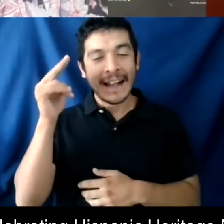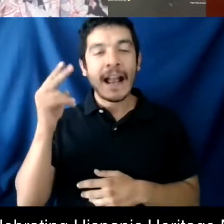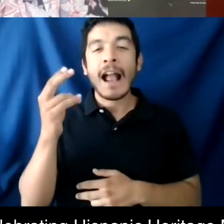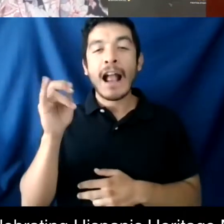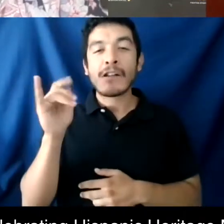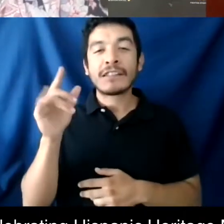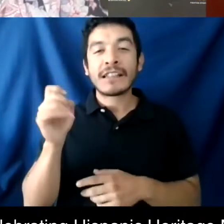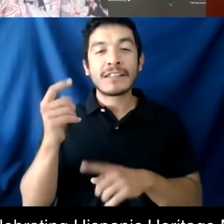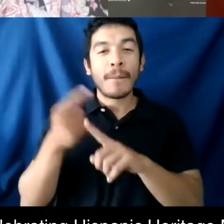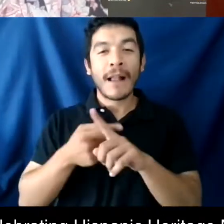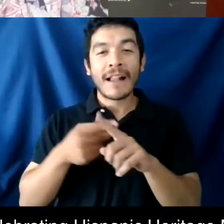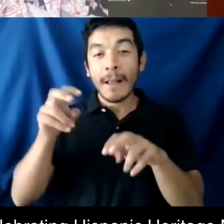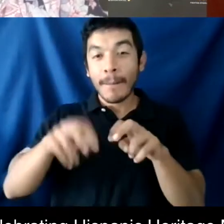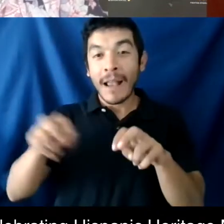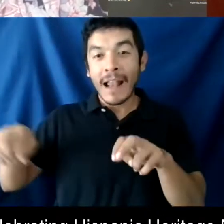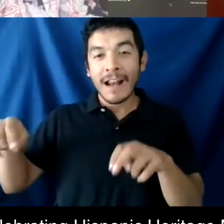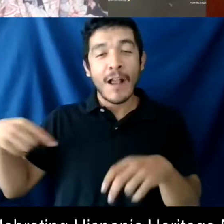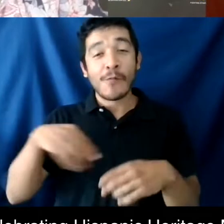and